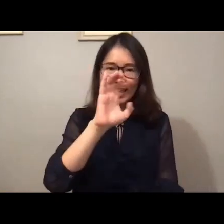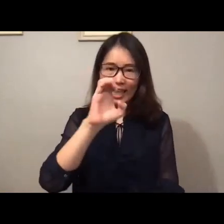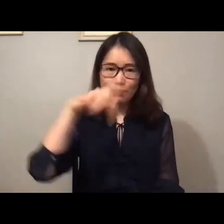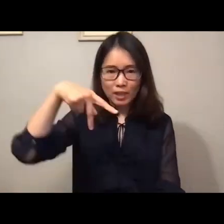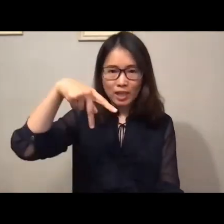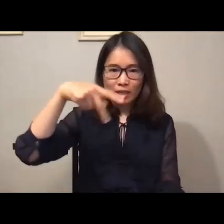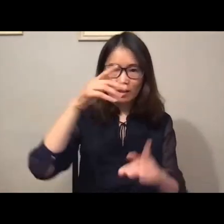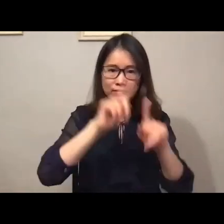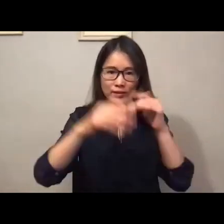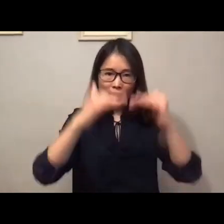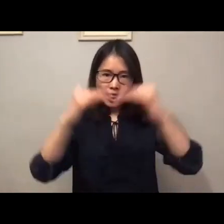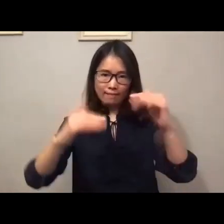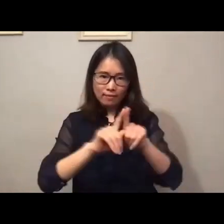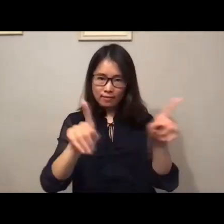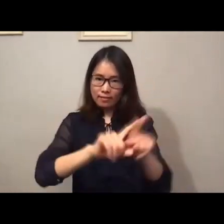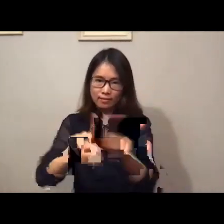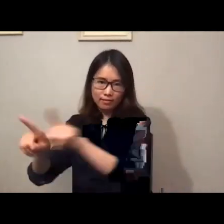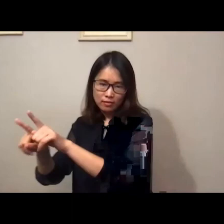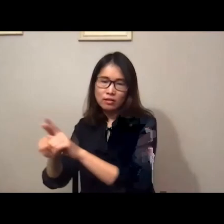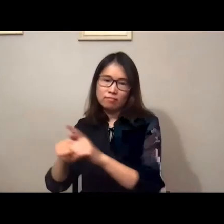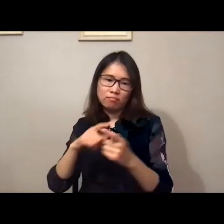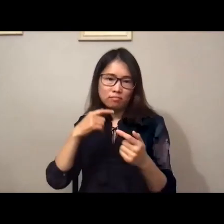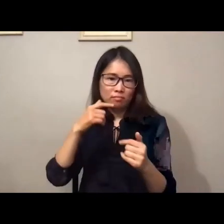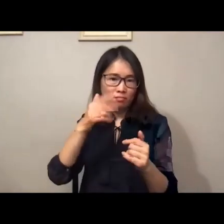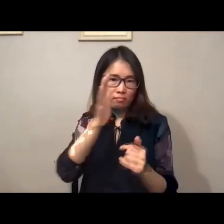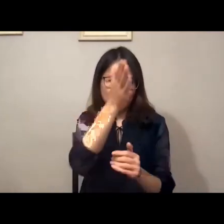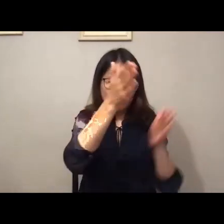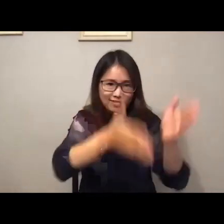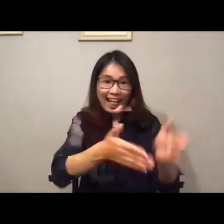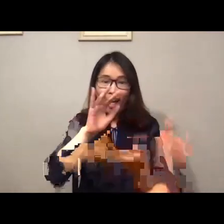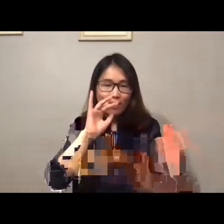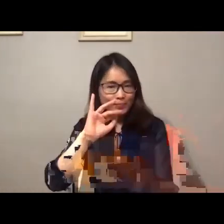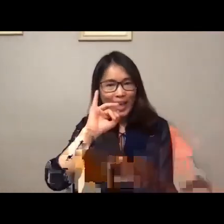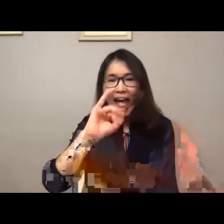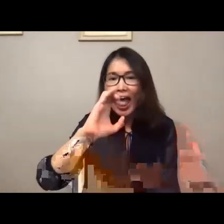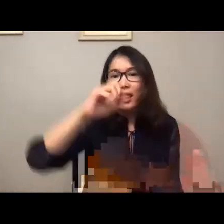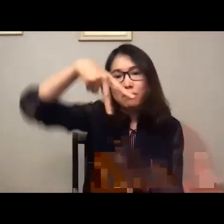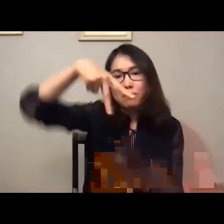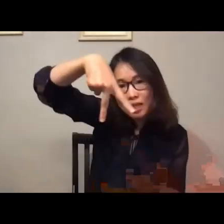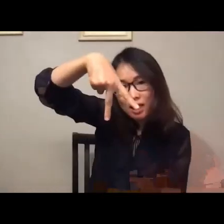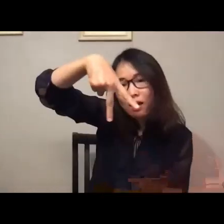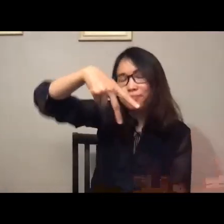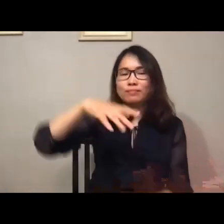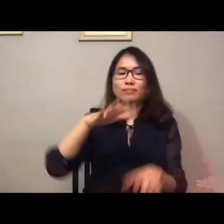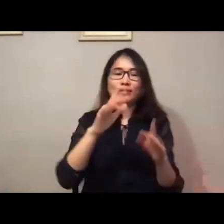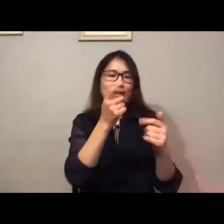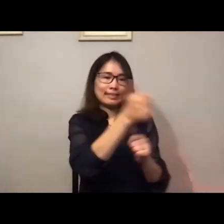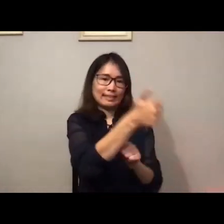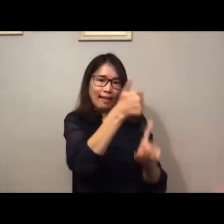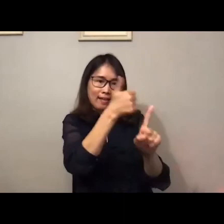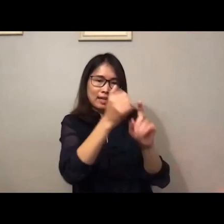Okay, so kids here have IEPs. They have an